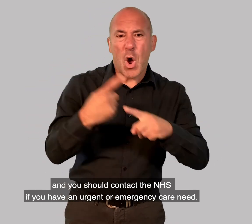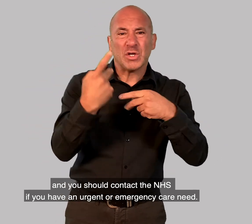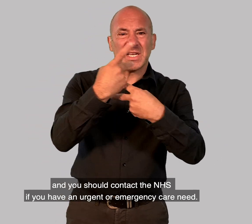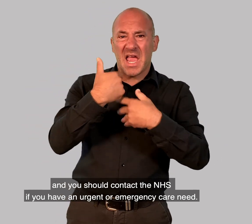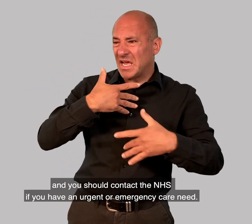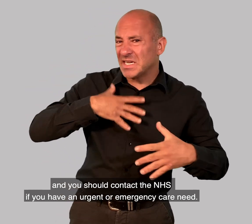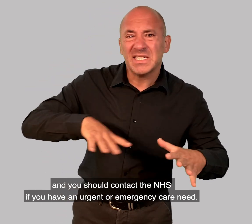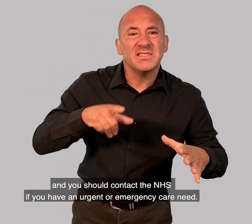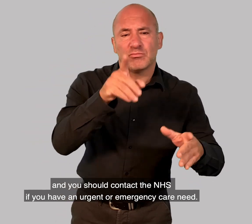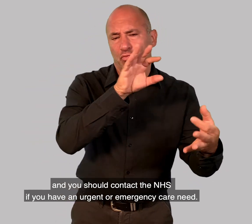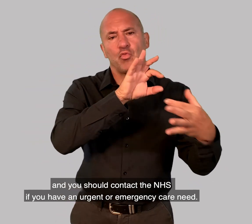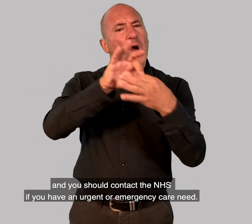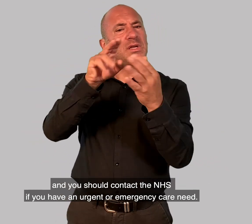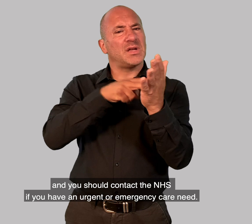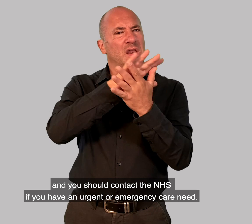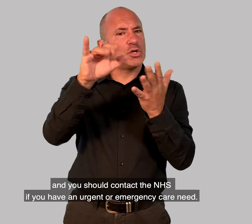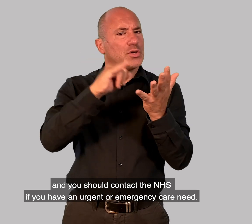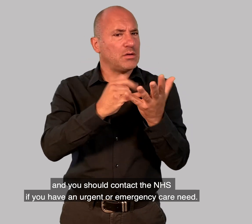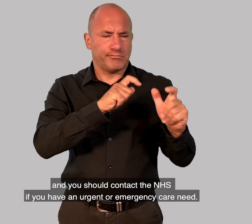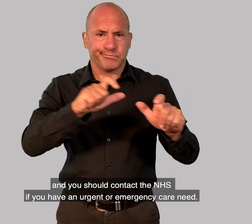an urgent or emergency care need.